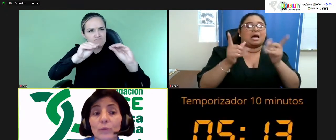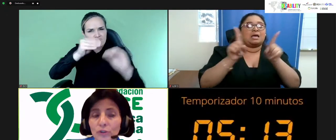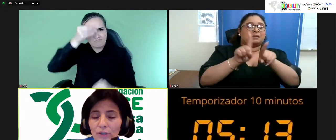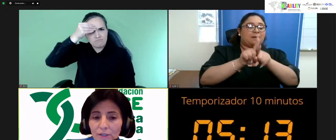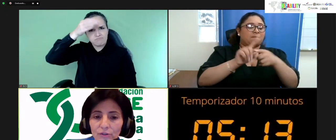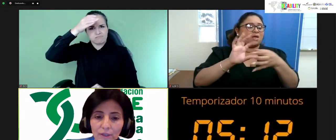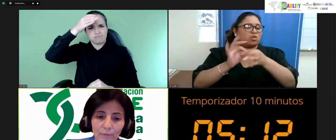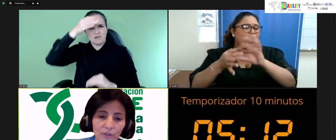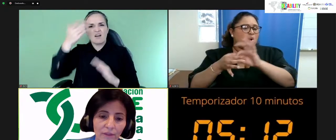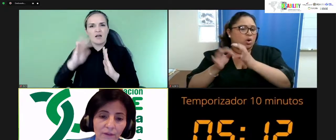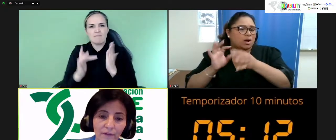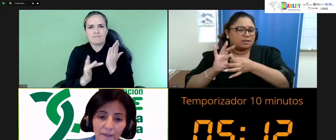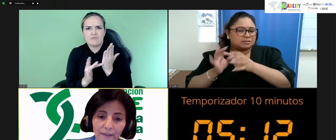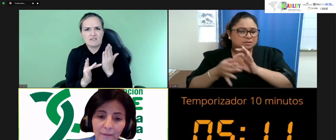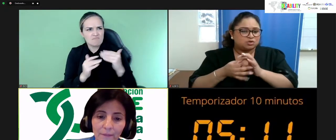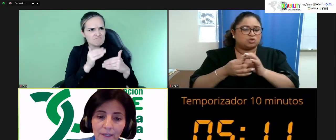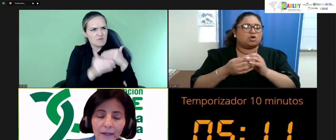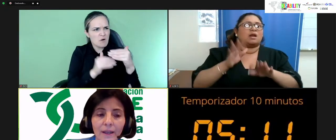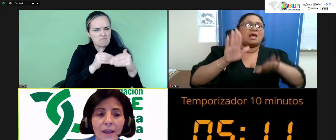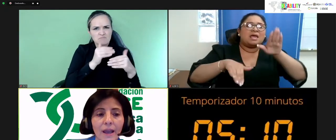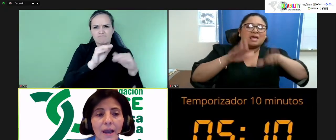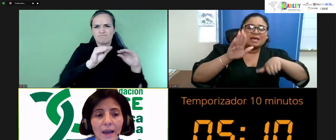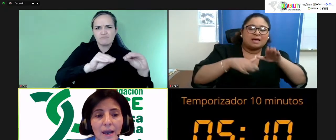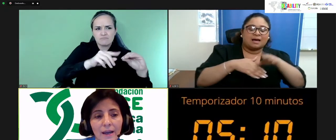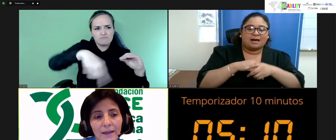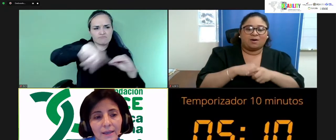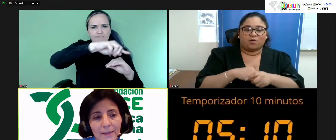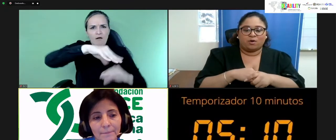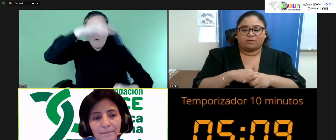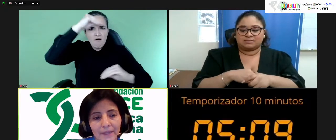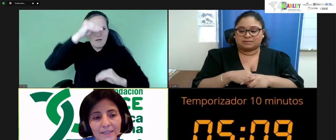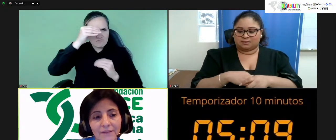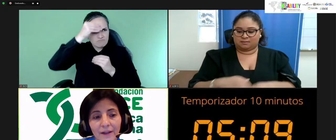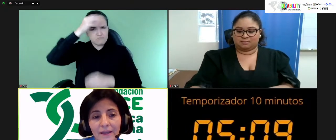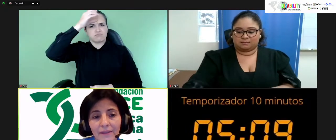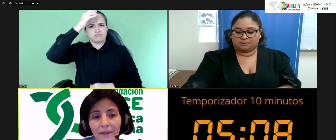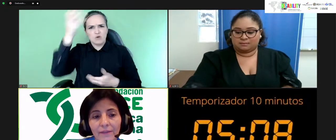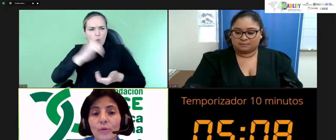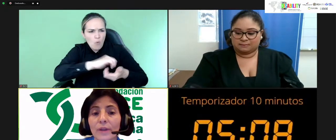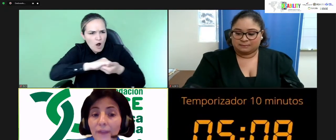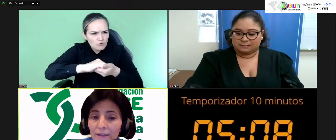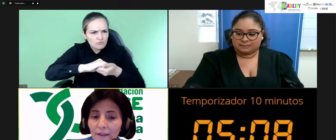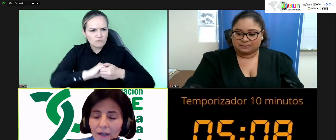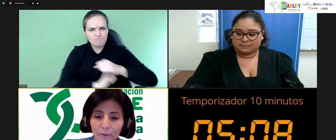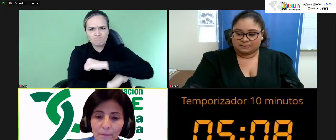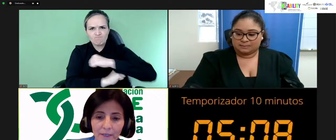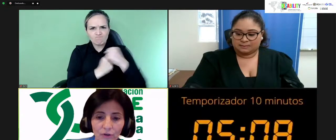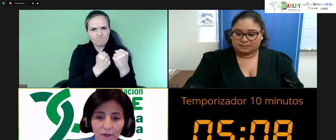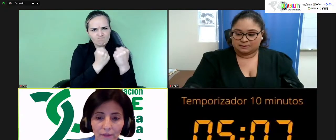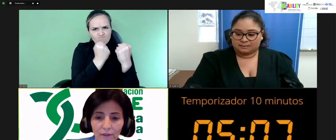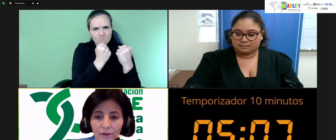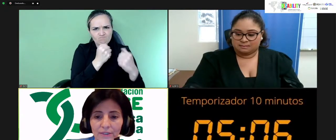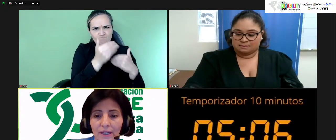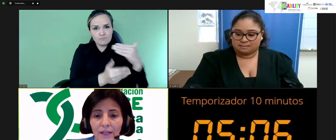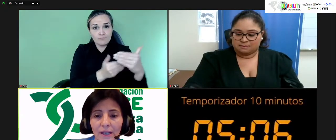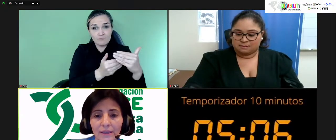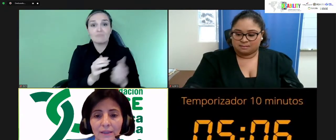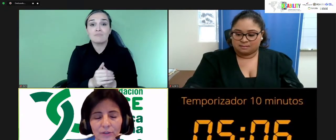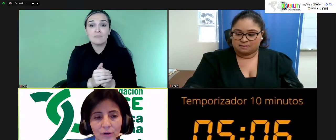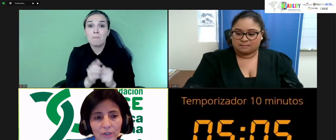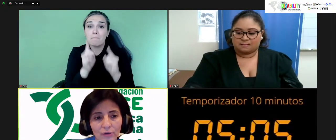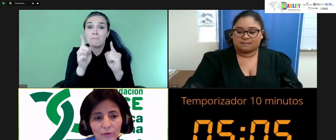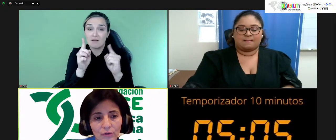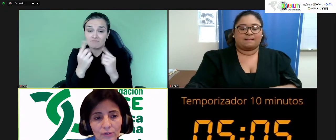and organization training and in several cases we also need to face the lack of